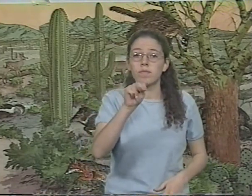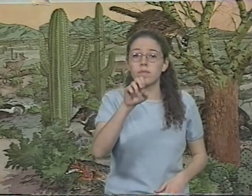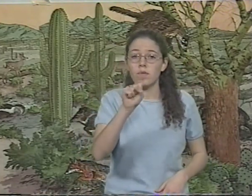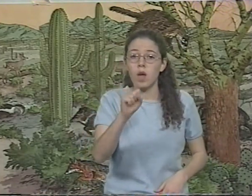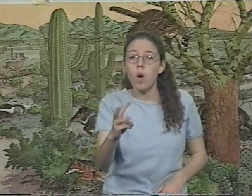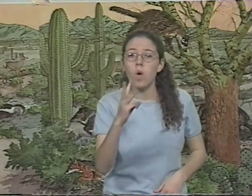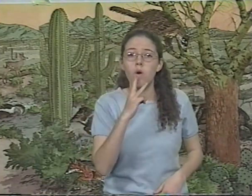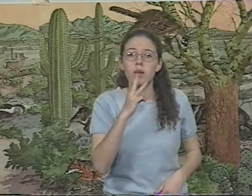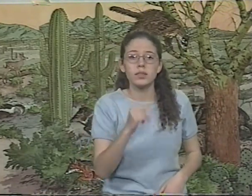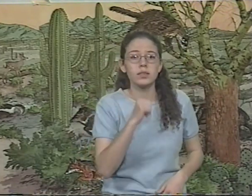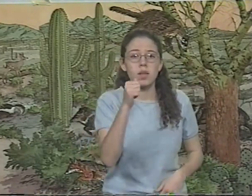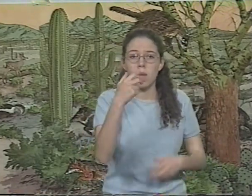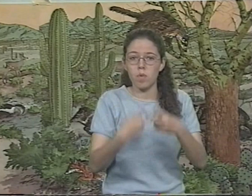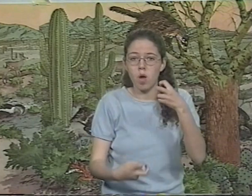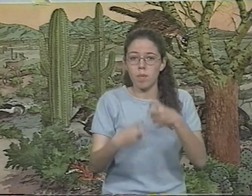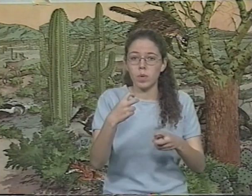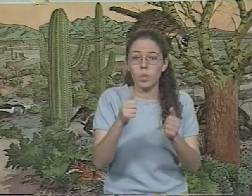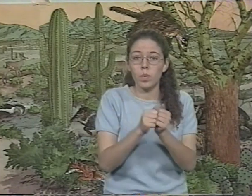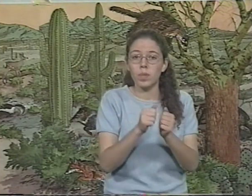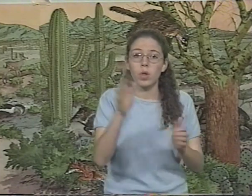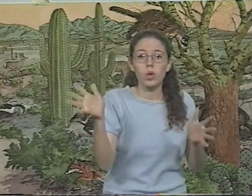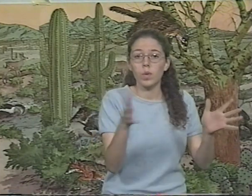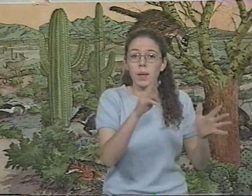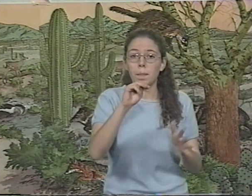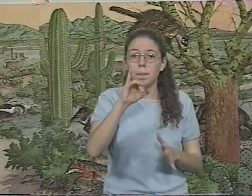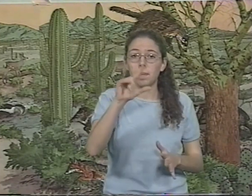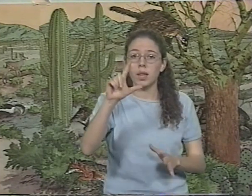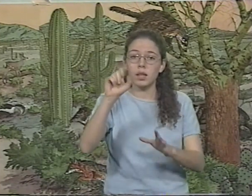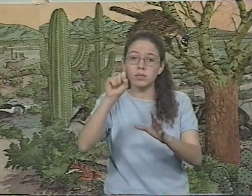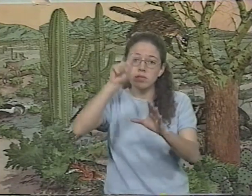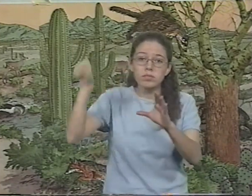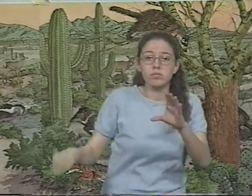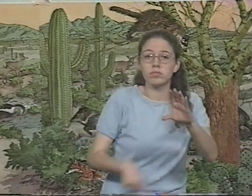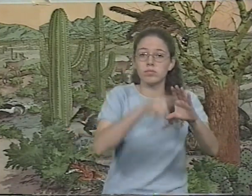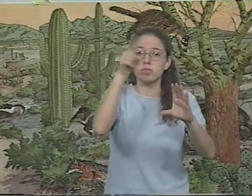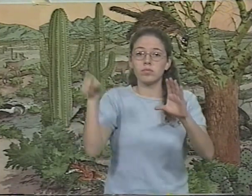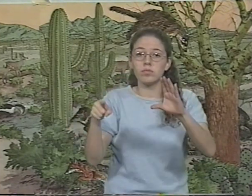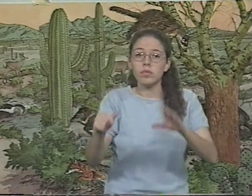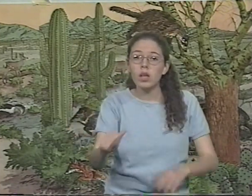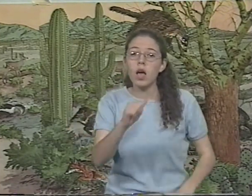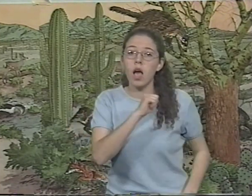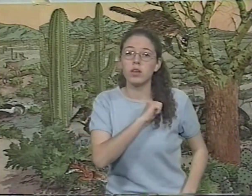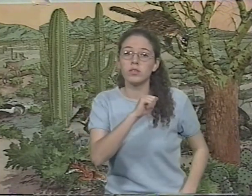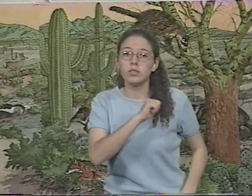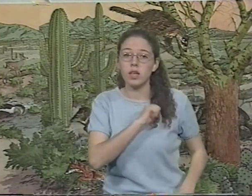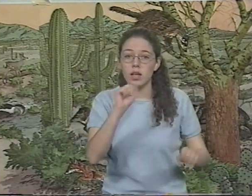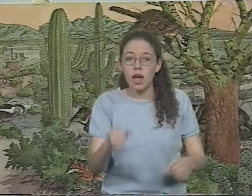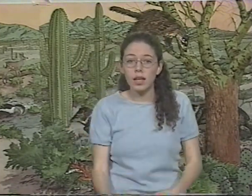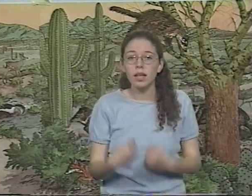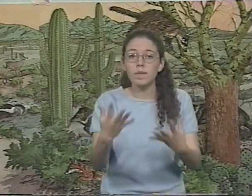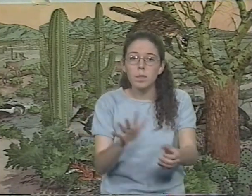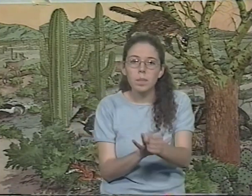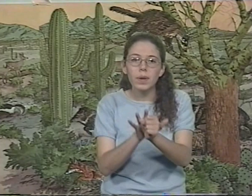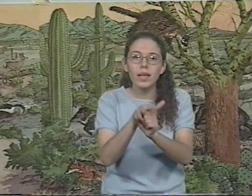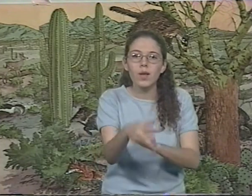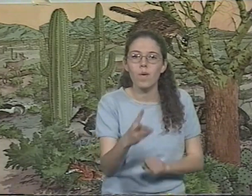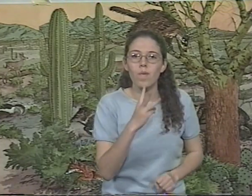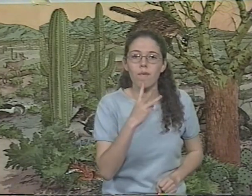Finding enough water was not a problem. With his windmill and well, Alejandro could supply ample water for